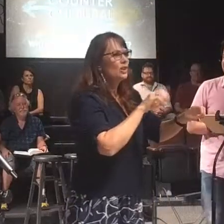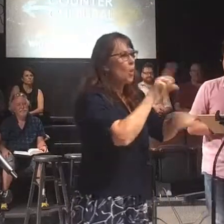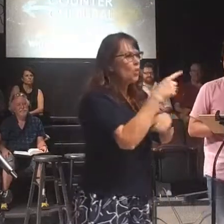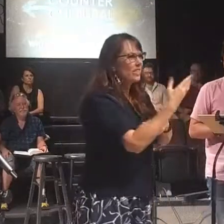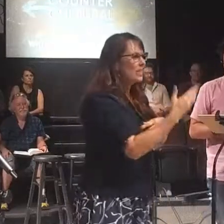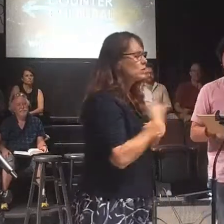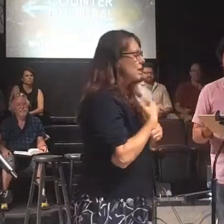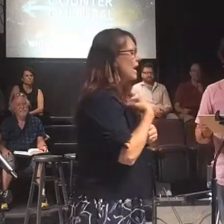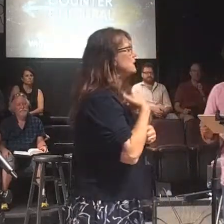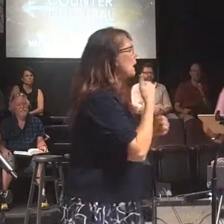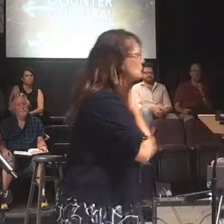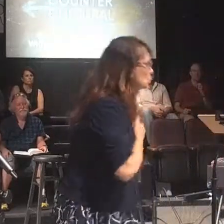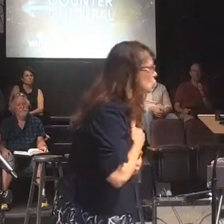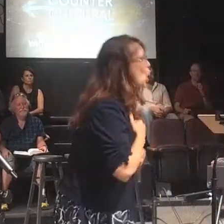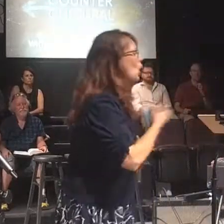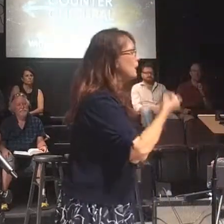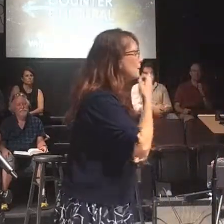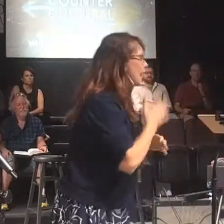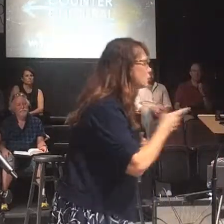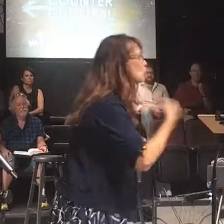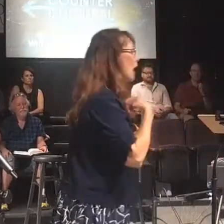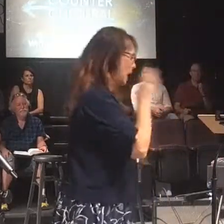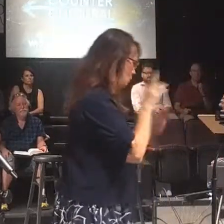repent, you know.